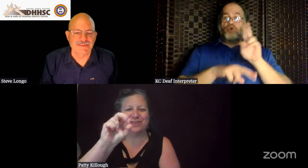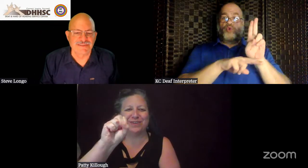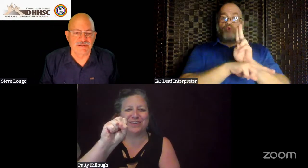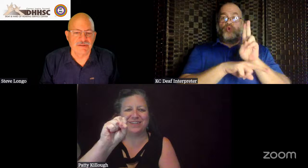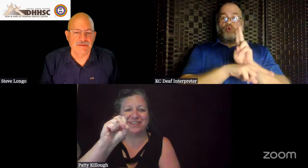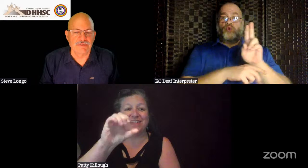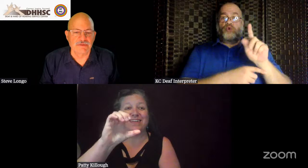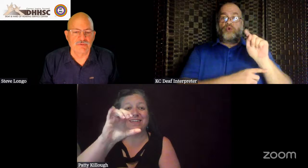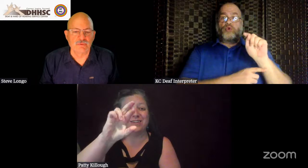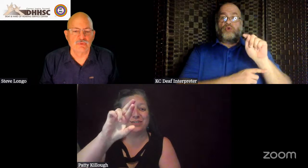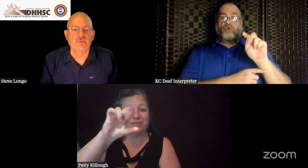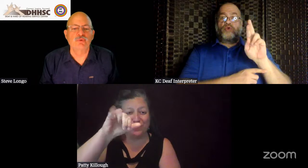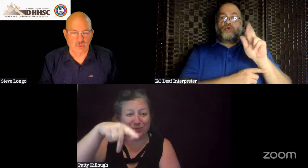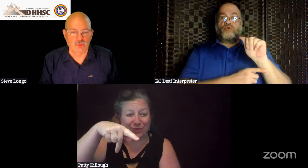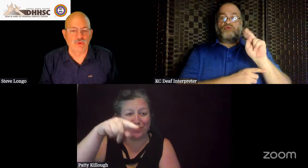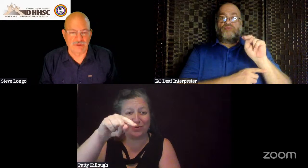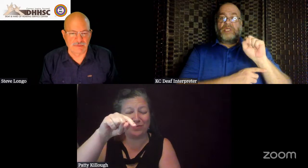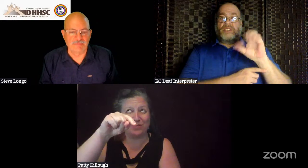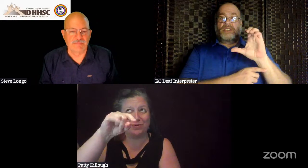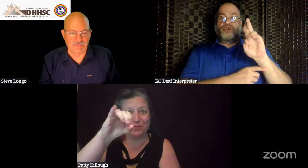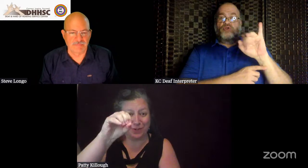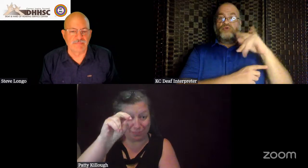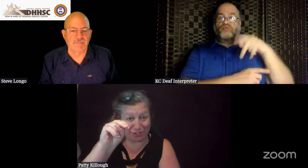okay, Patty's saying we used